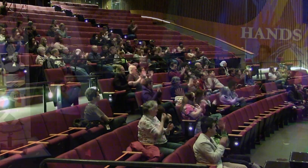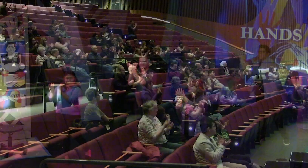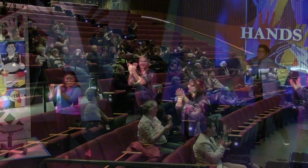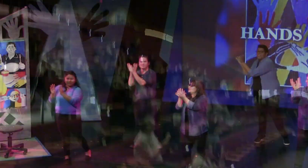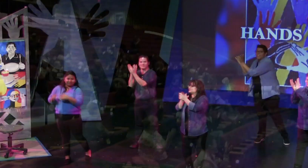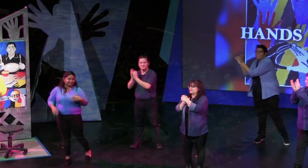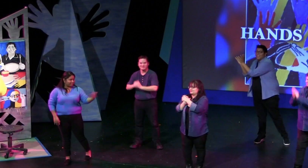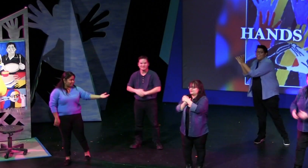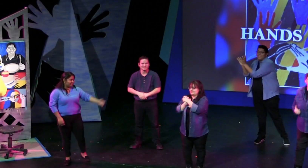Flowers blooming.